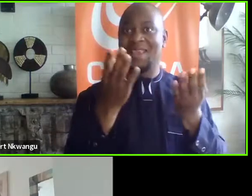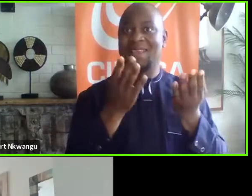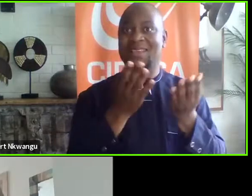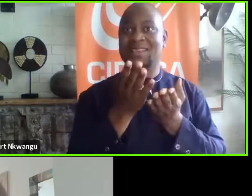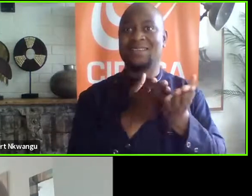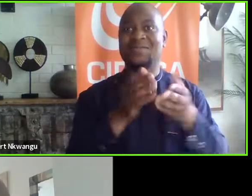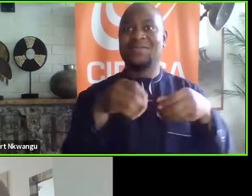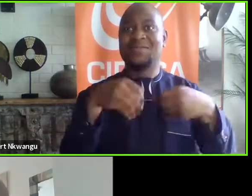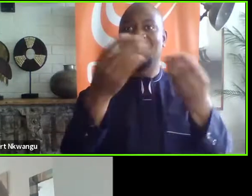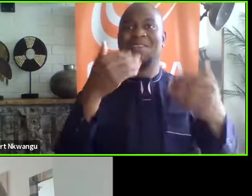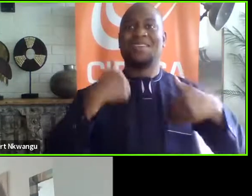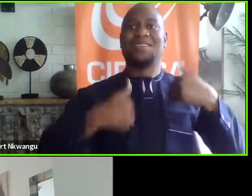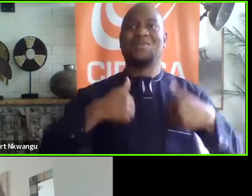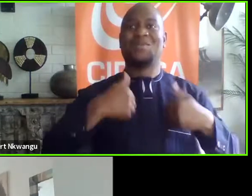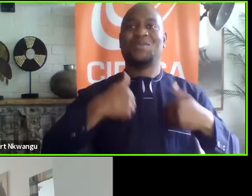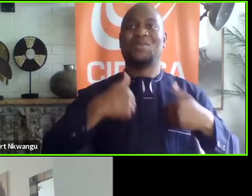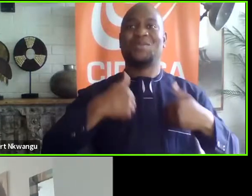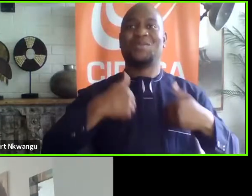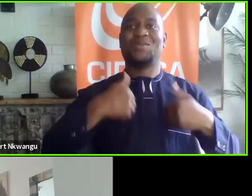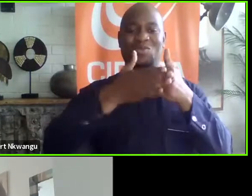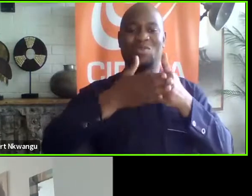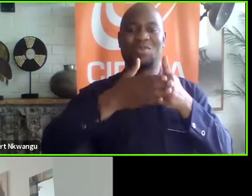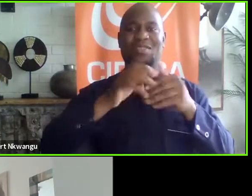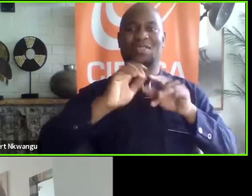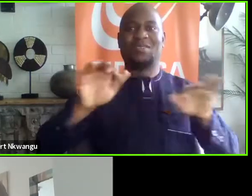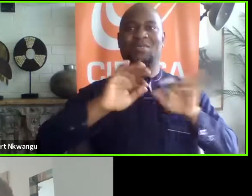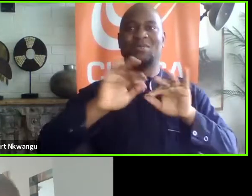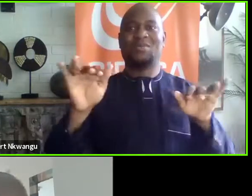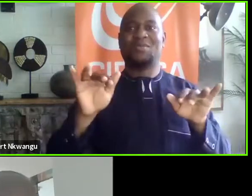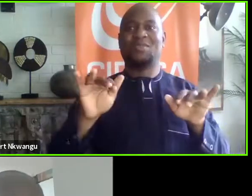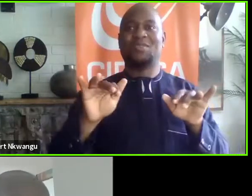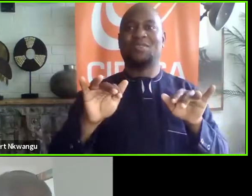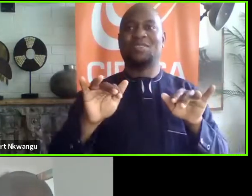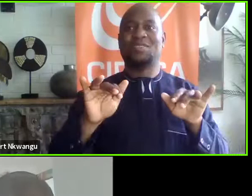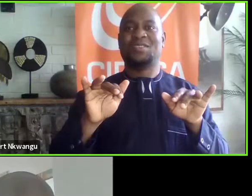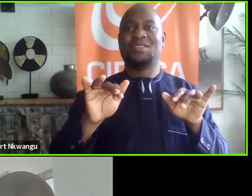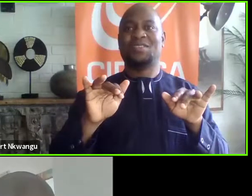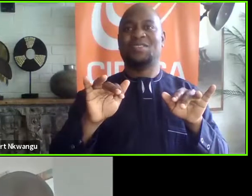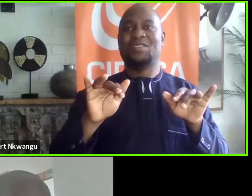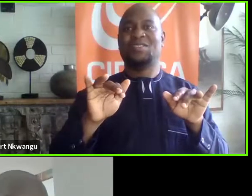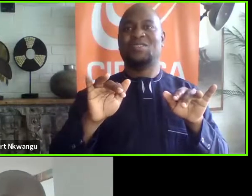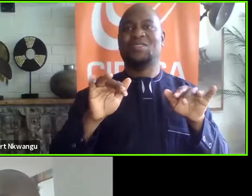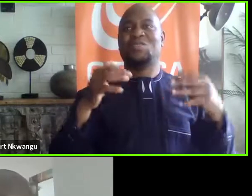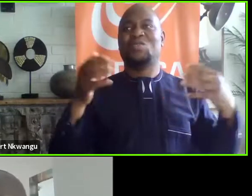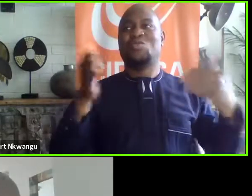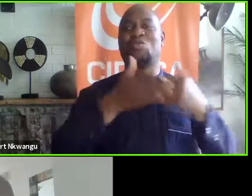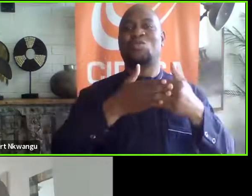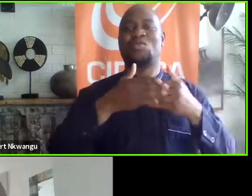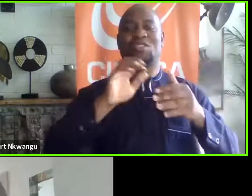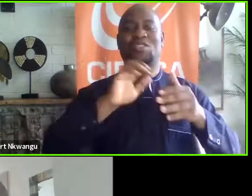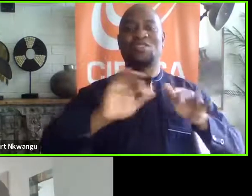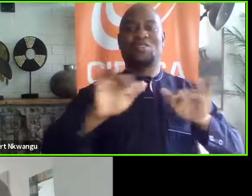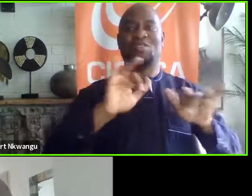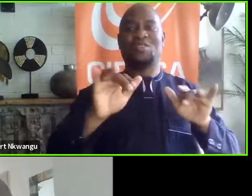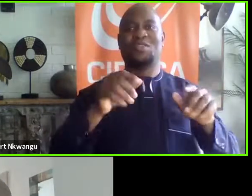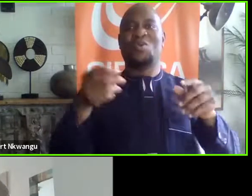It should interest you that most of the service providers have closed down with the captioning.